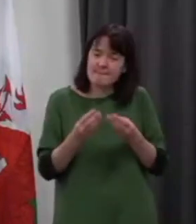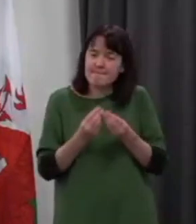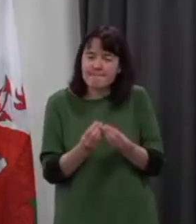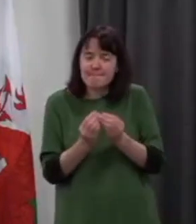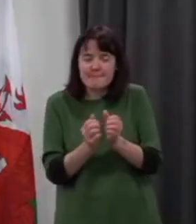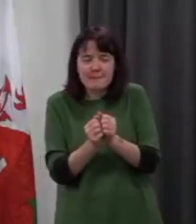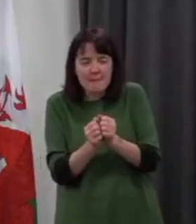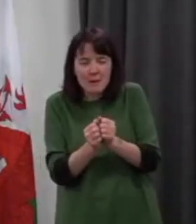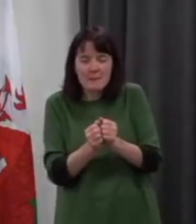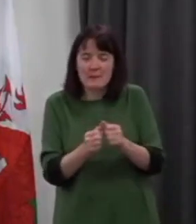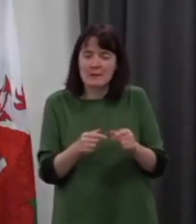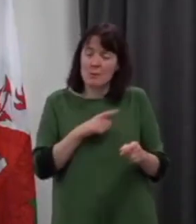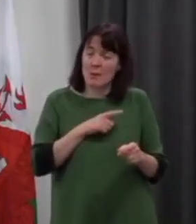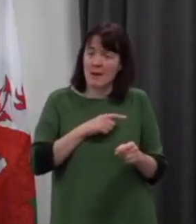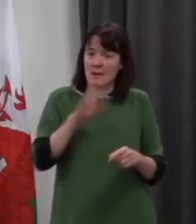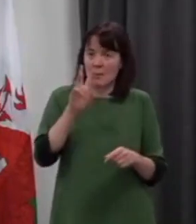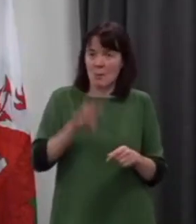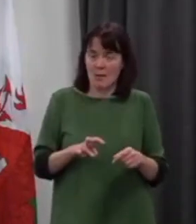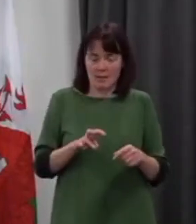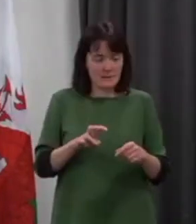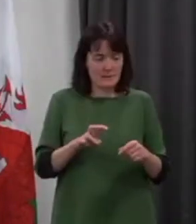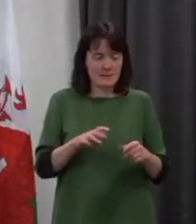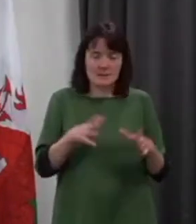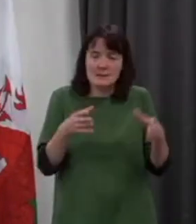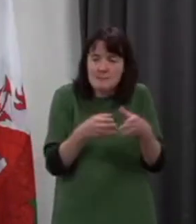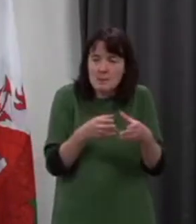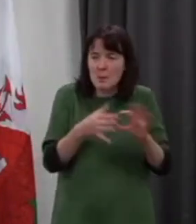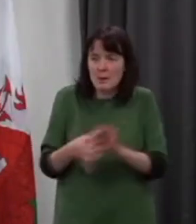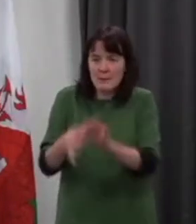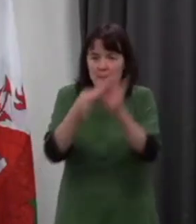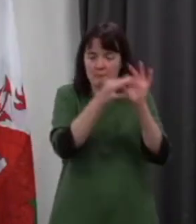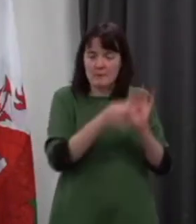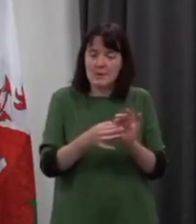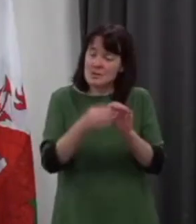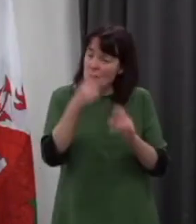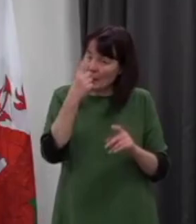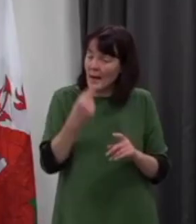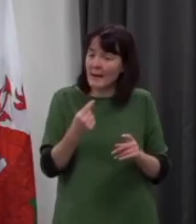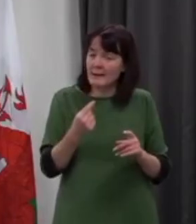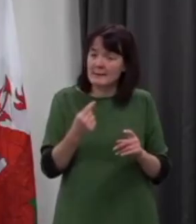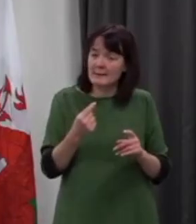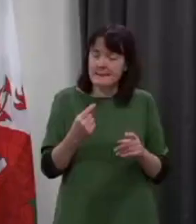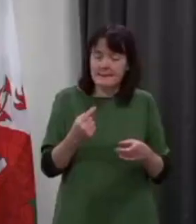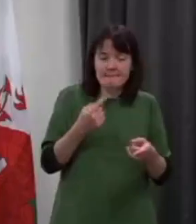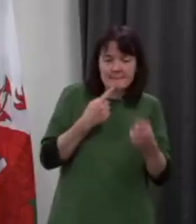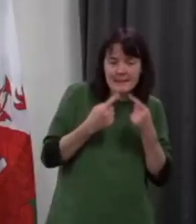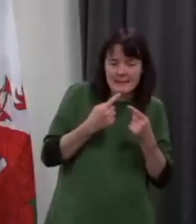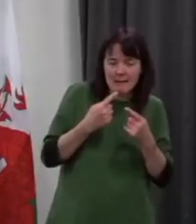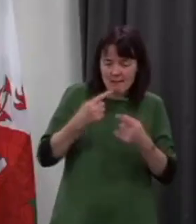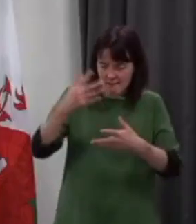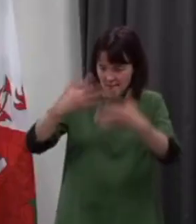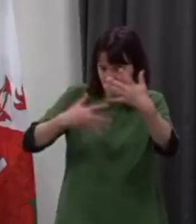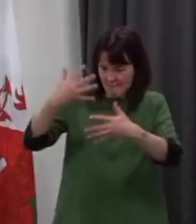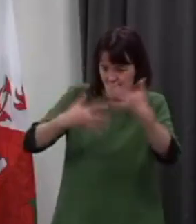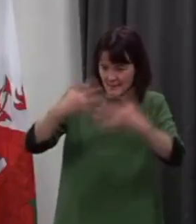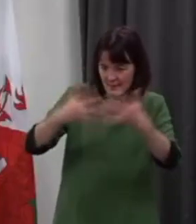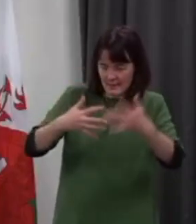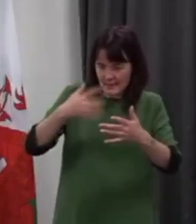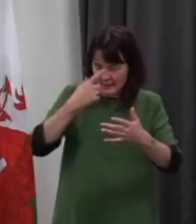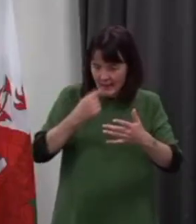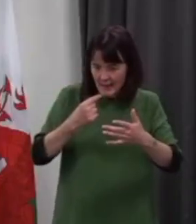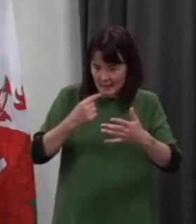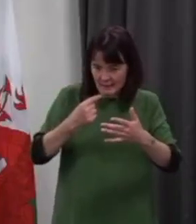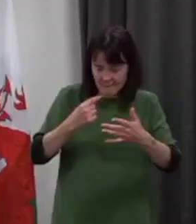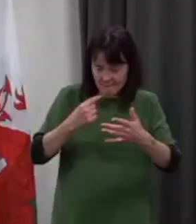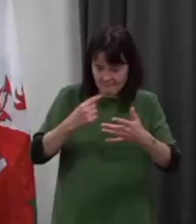a small connected country and our ability to link data anonymously means we should get even greater value out of that. Now, I expect that we'll